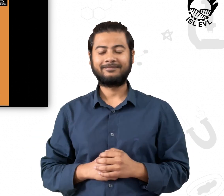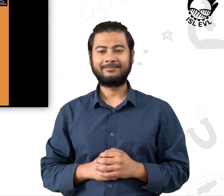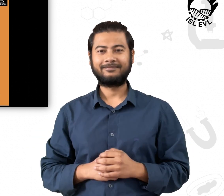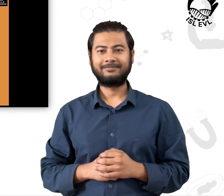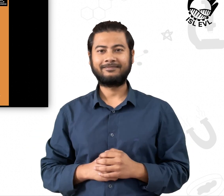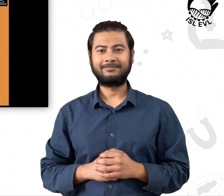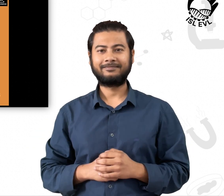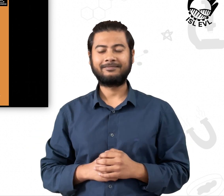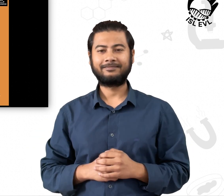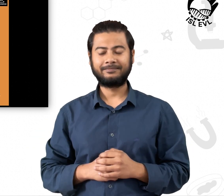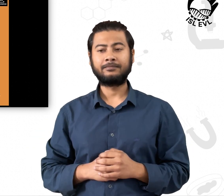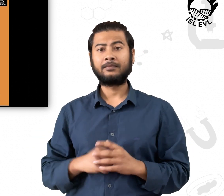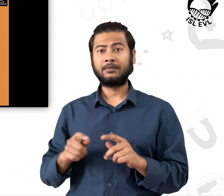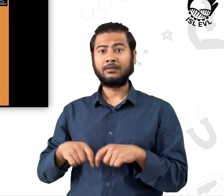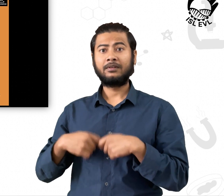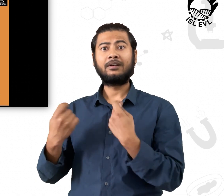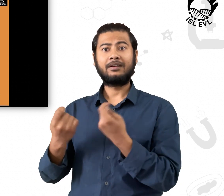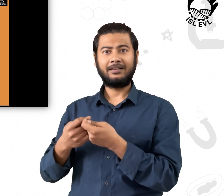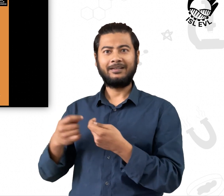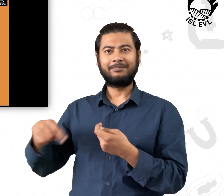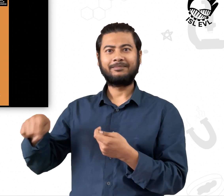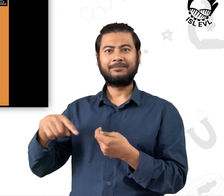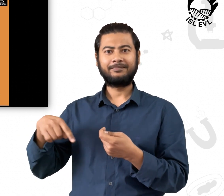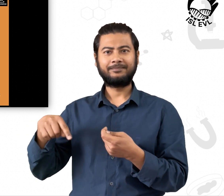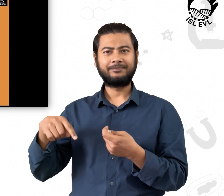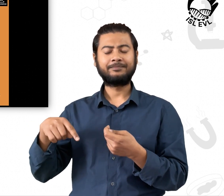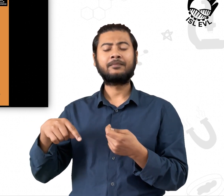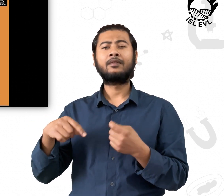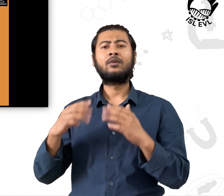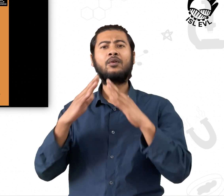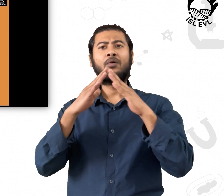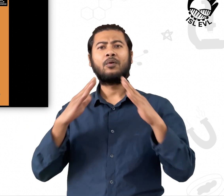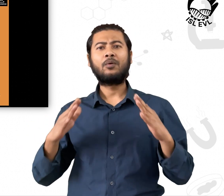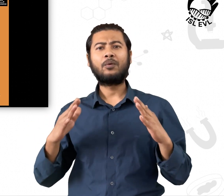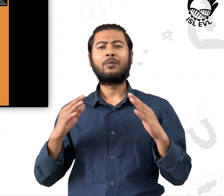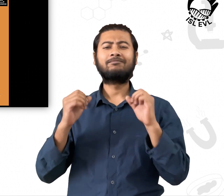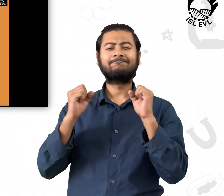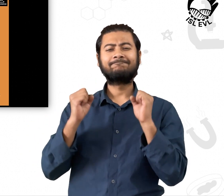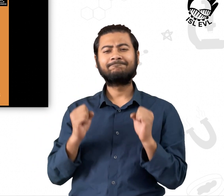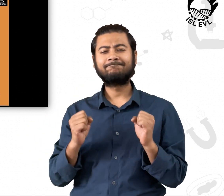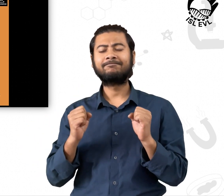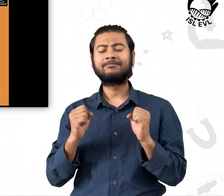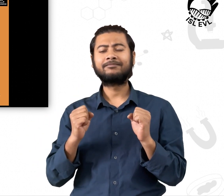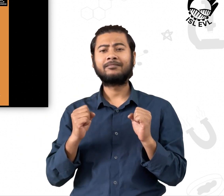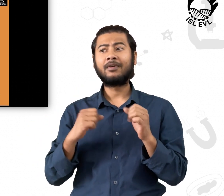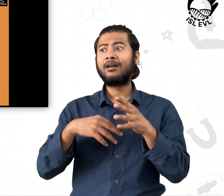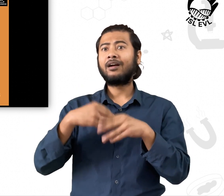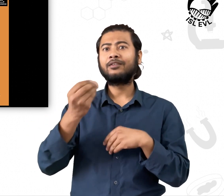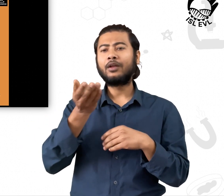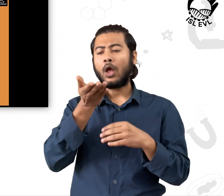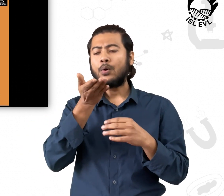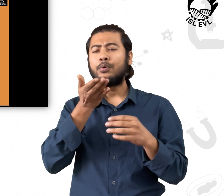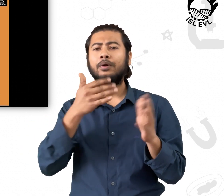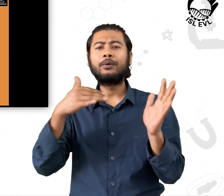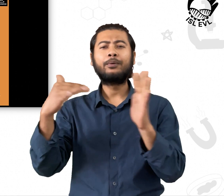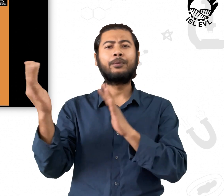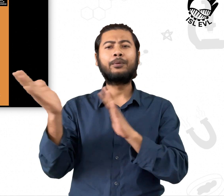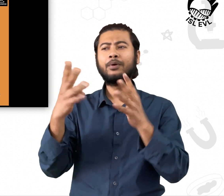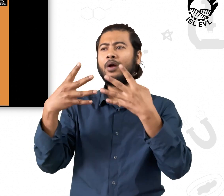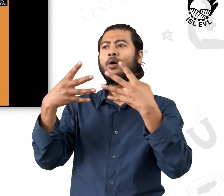One evening, when Utsuka and Jigyasa were enjoying the winds at their window, it